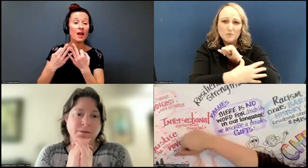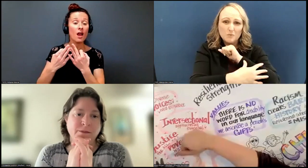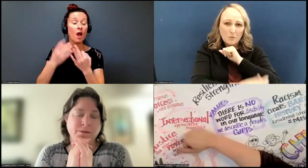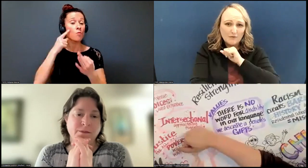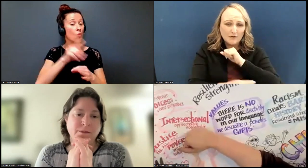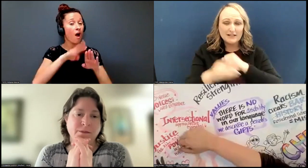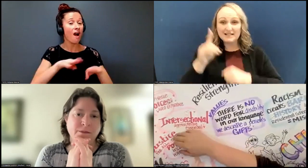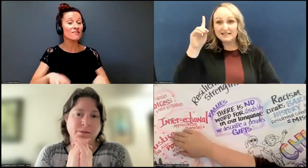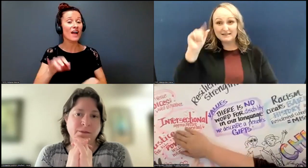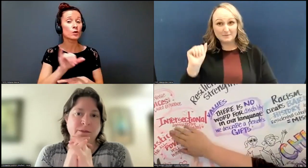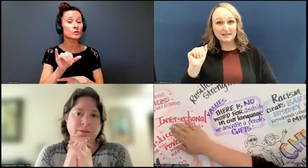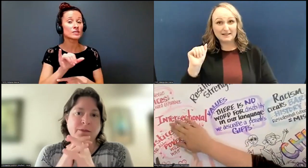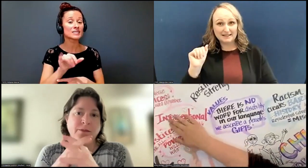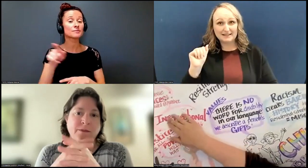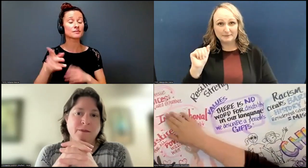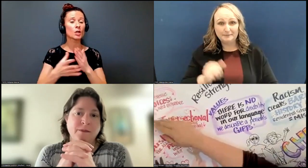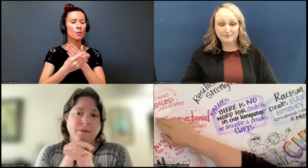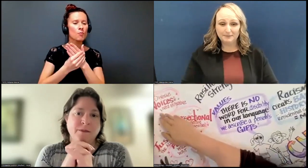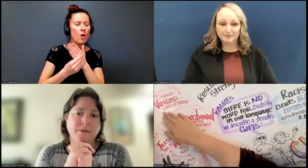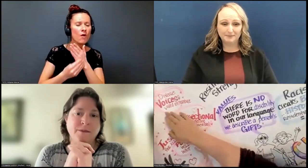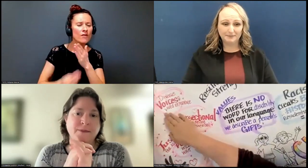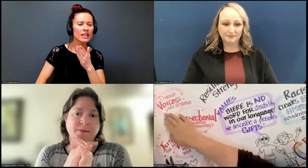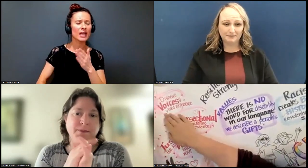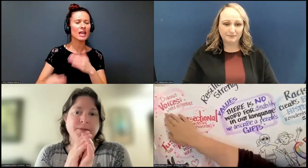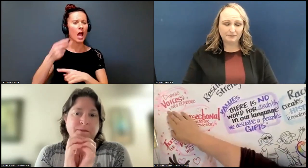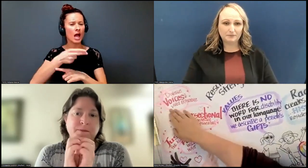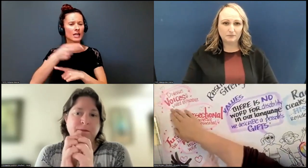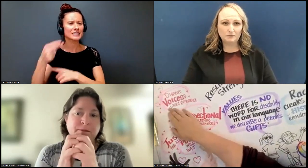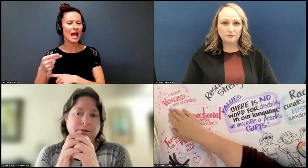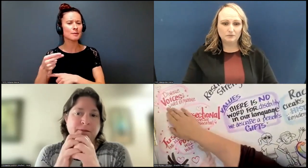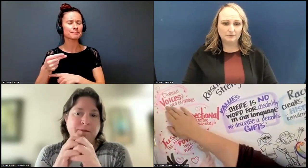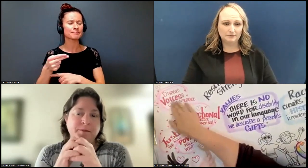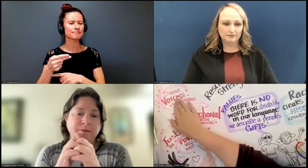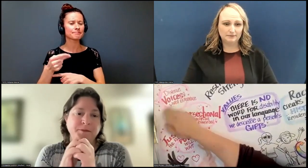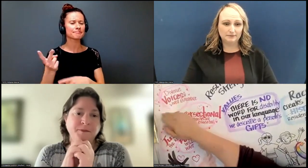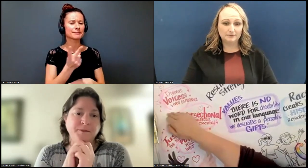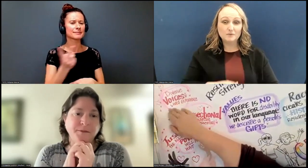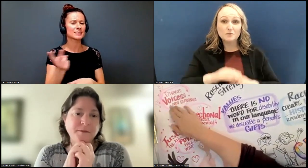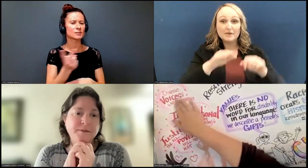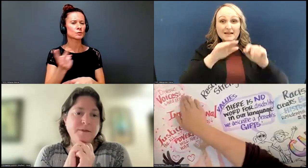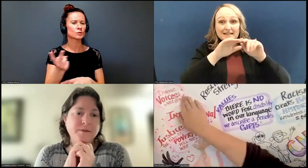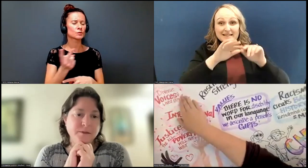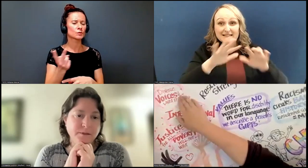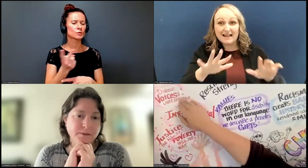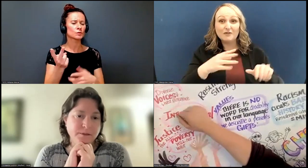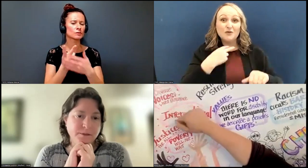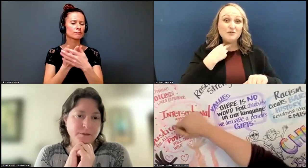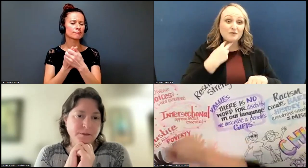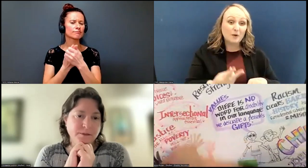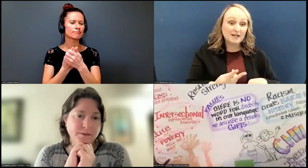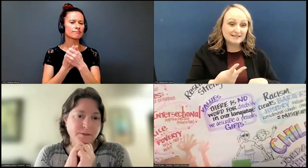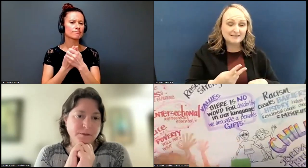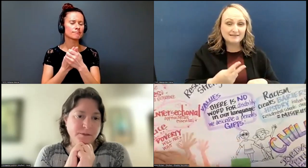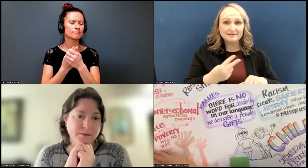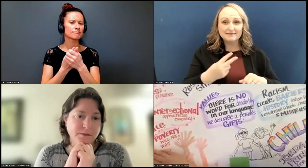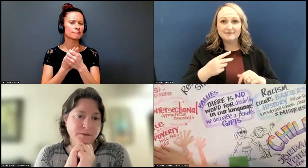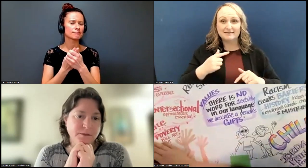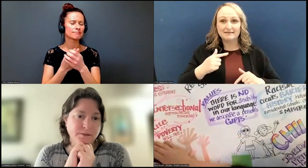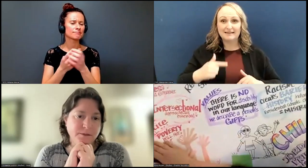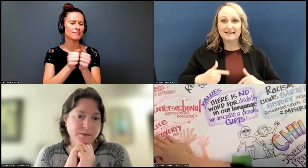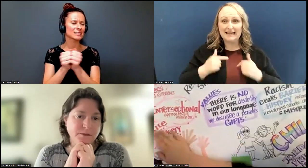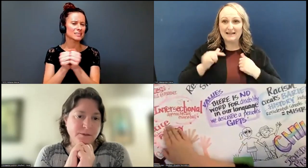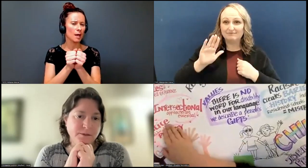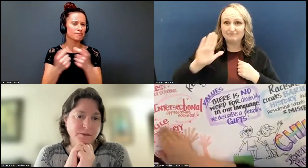of walking differently in this world. Diverse voices and lived experience being featured and lifted